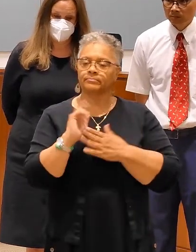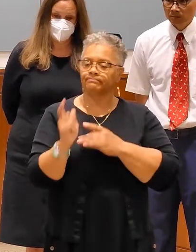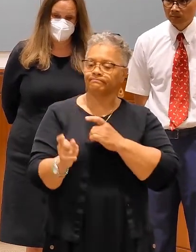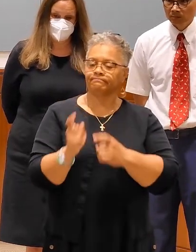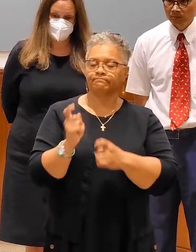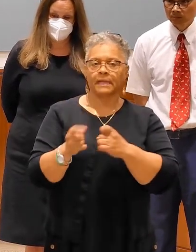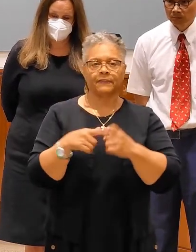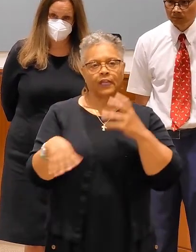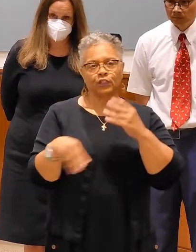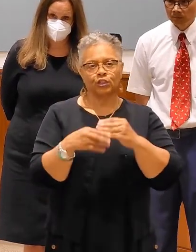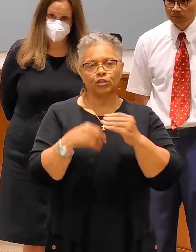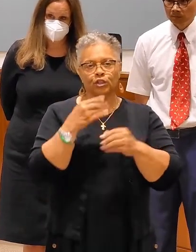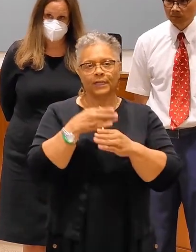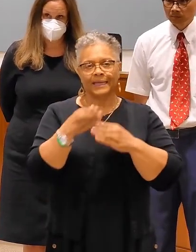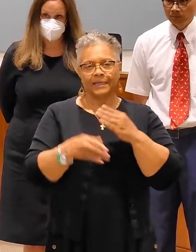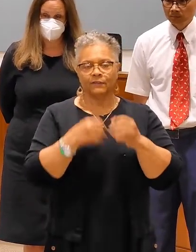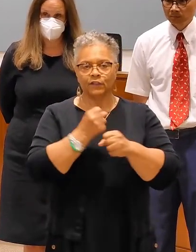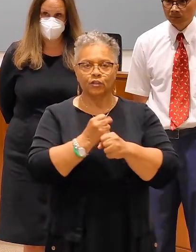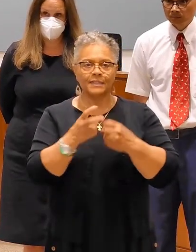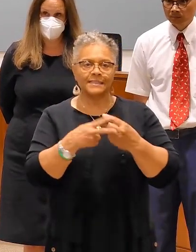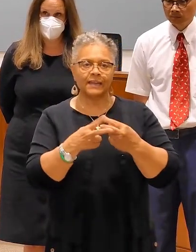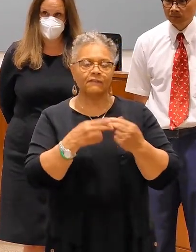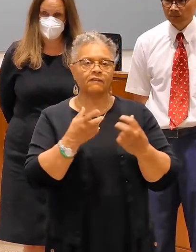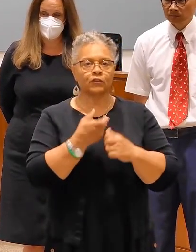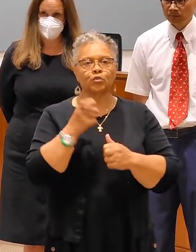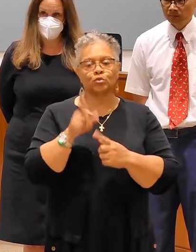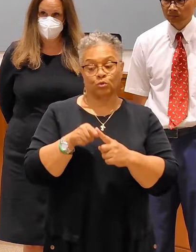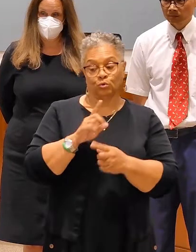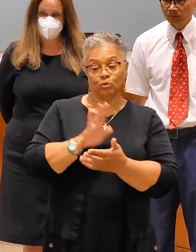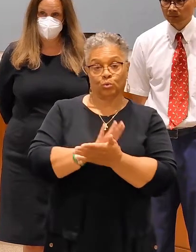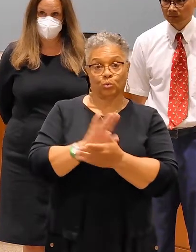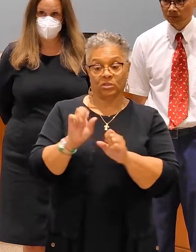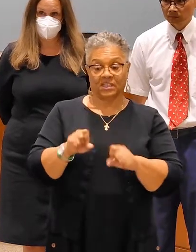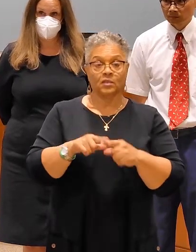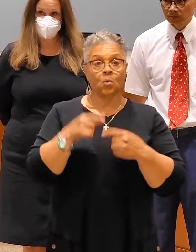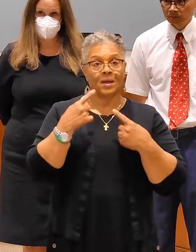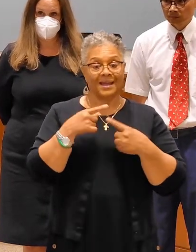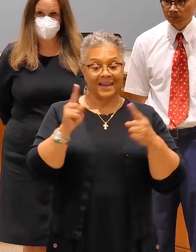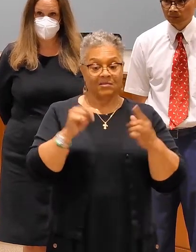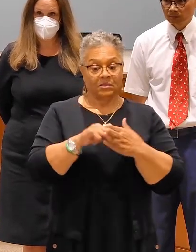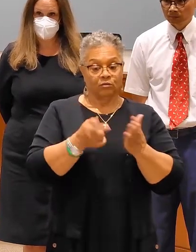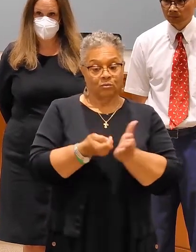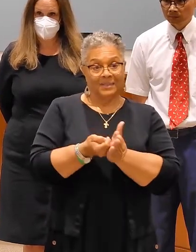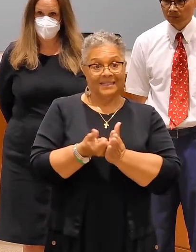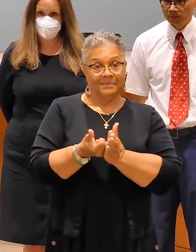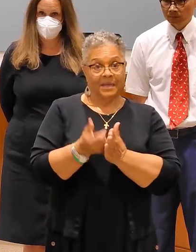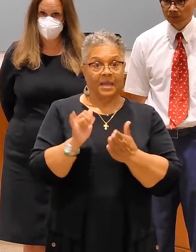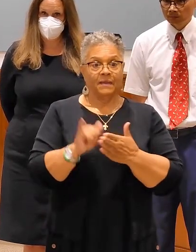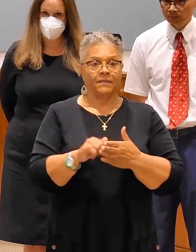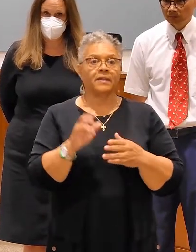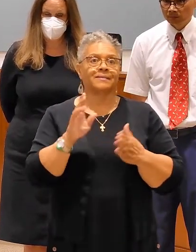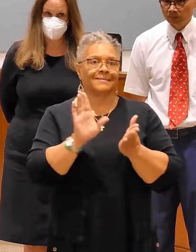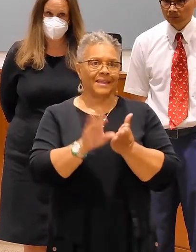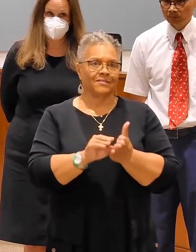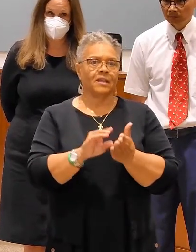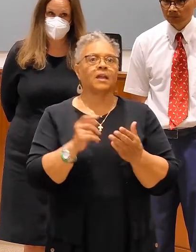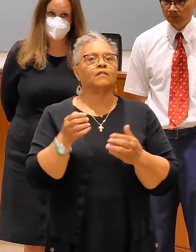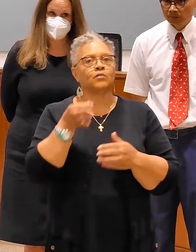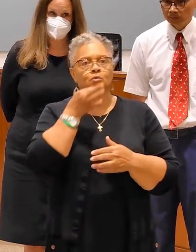year-end savings from our school system, would allow us to announce the elimination of this deficit in the coming